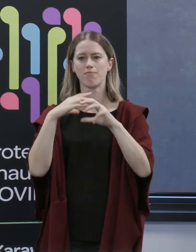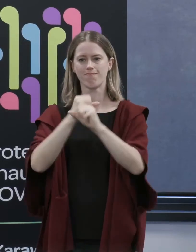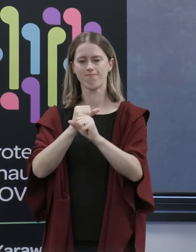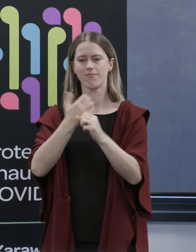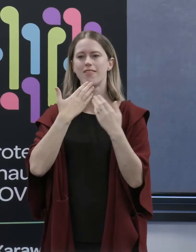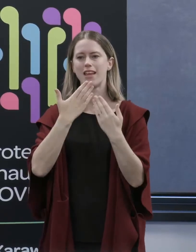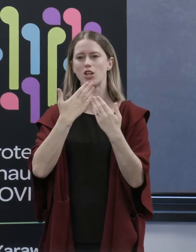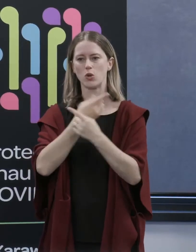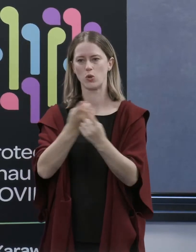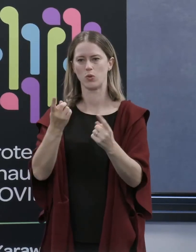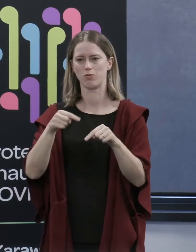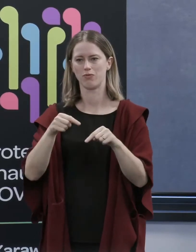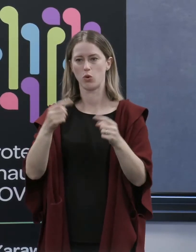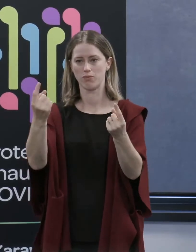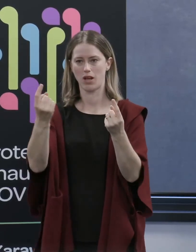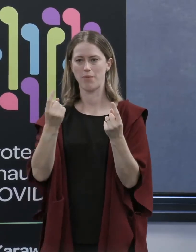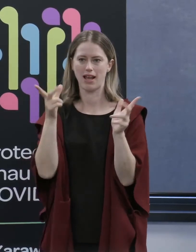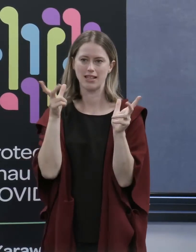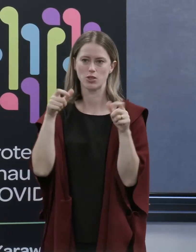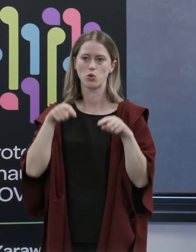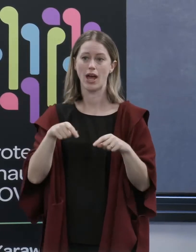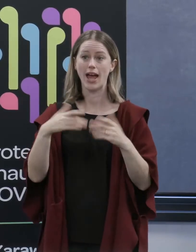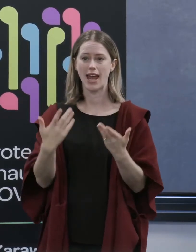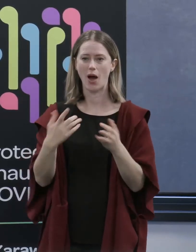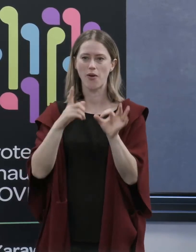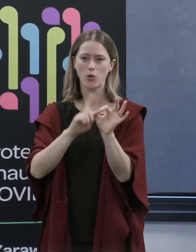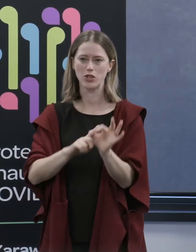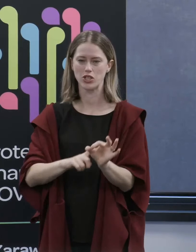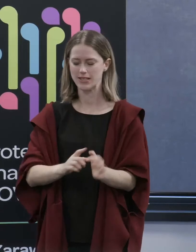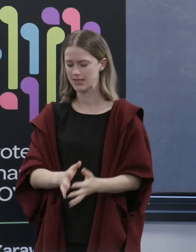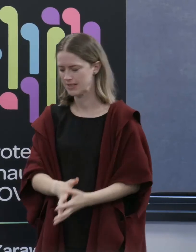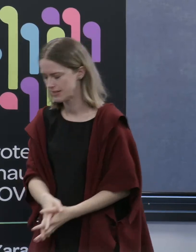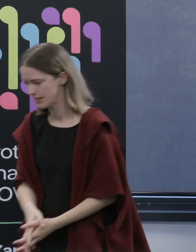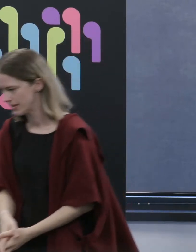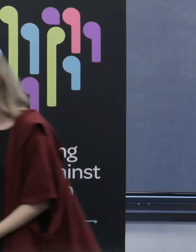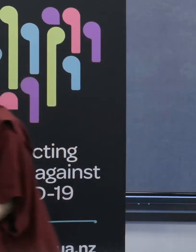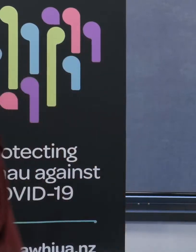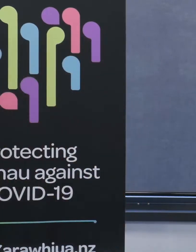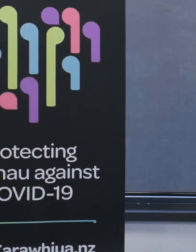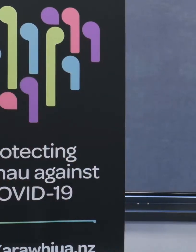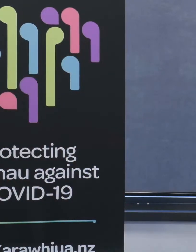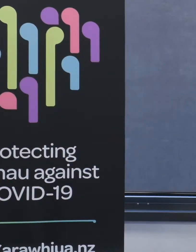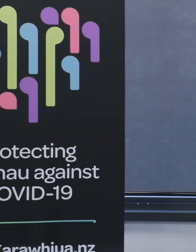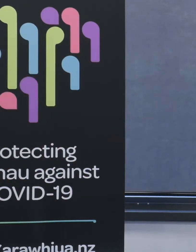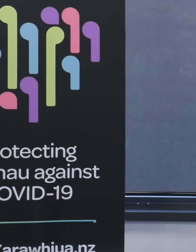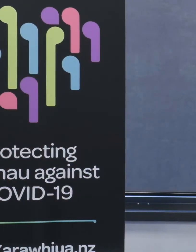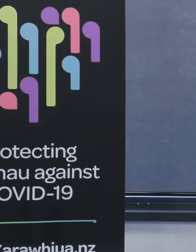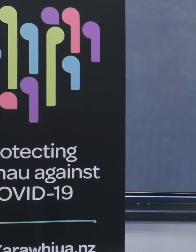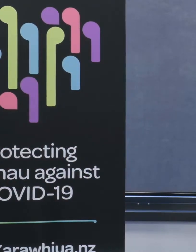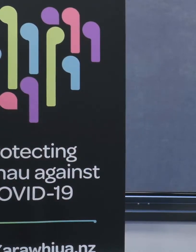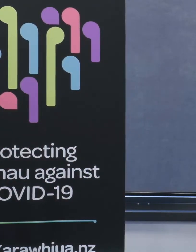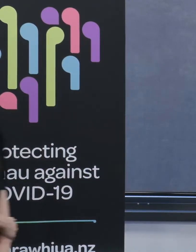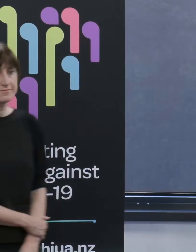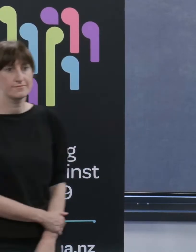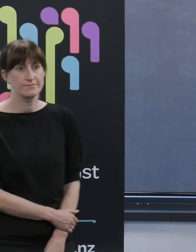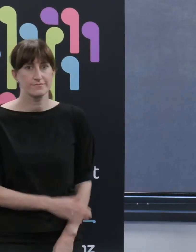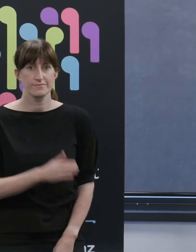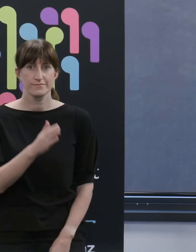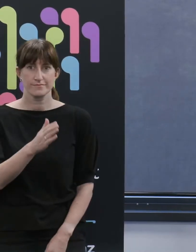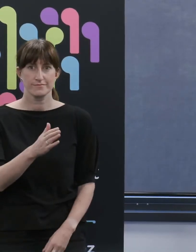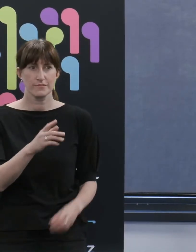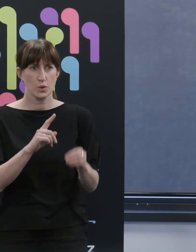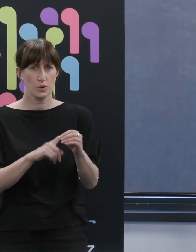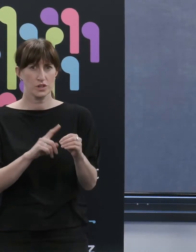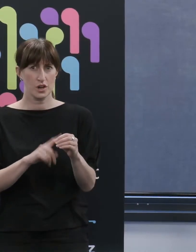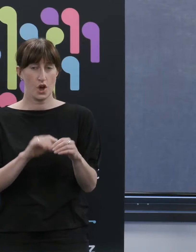tēnā. Kia ora koutou katoa. We're now happy to take questions. Dr. Bloomfield, in relation to the person who had the third